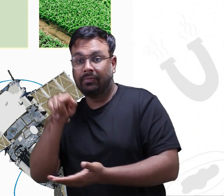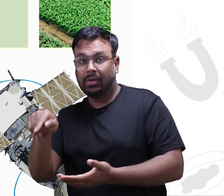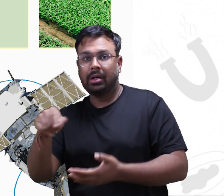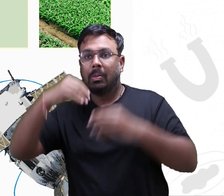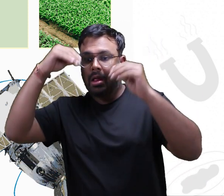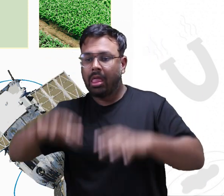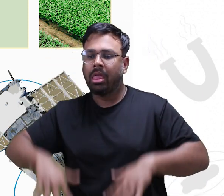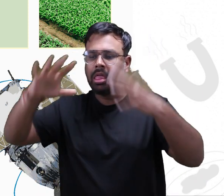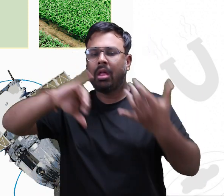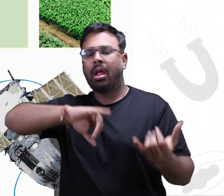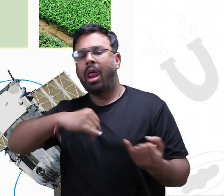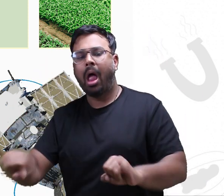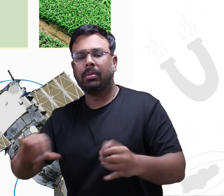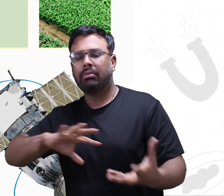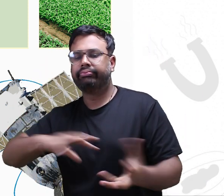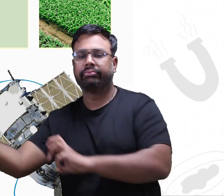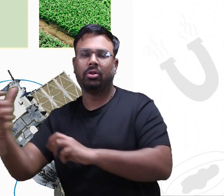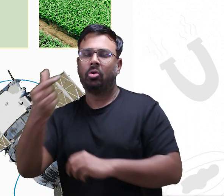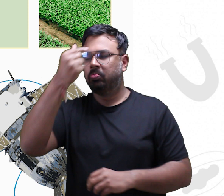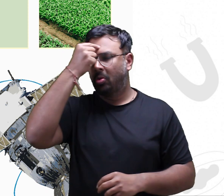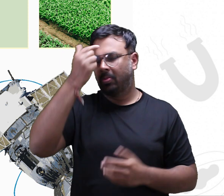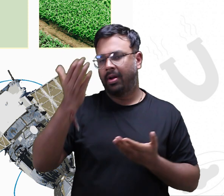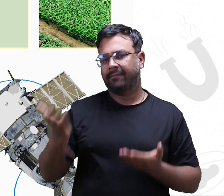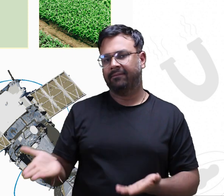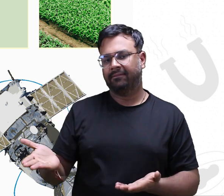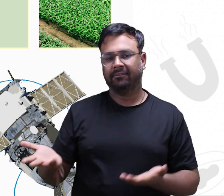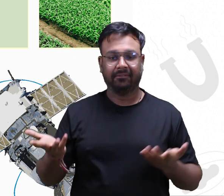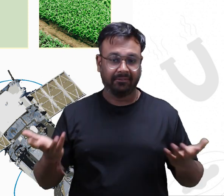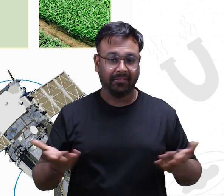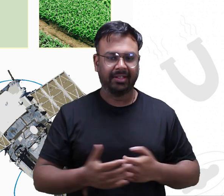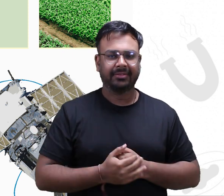some regions by water supplies.